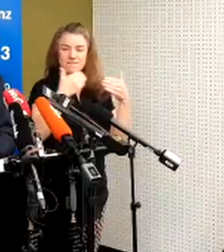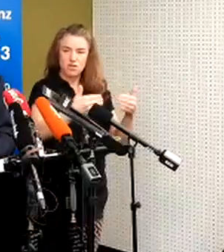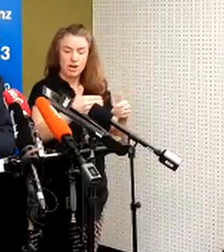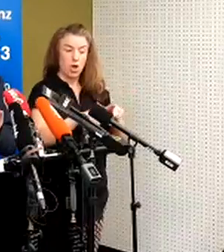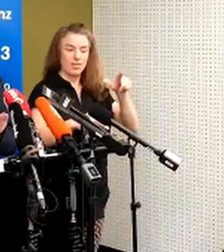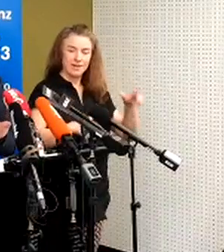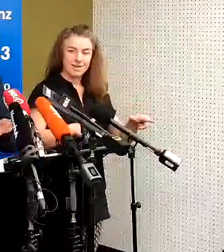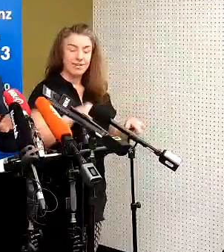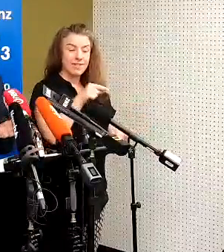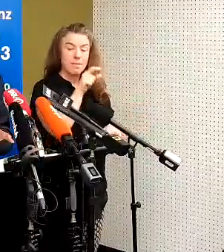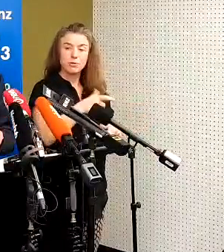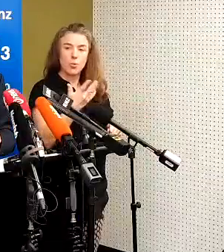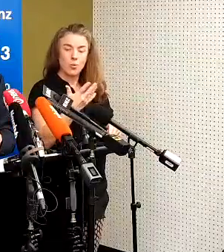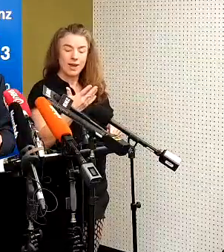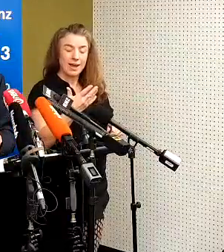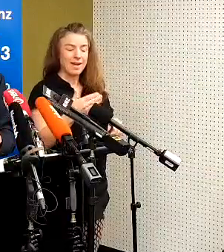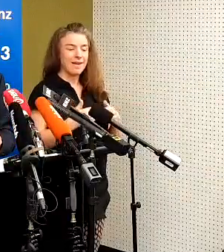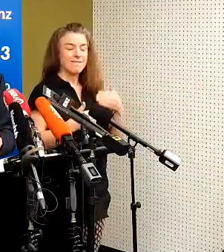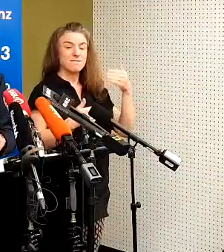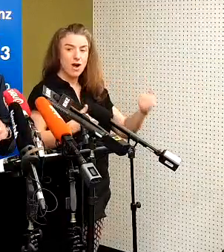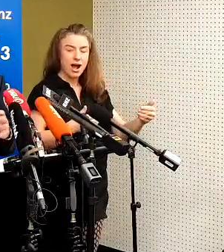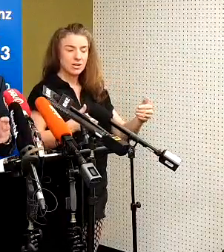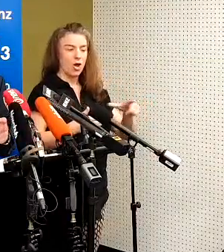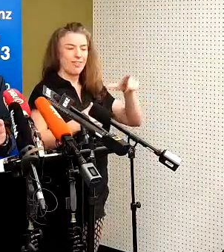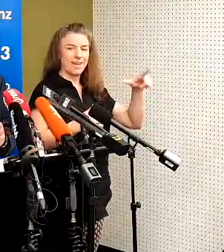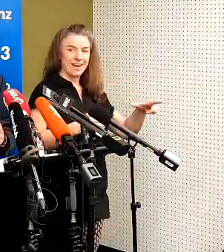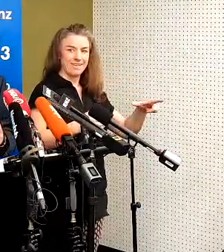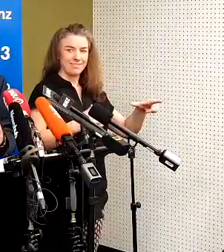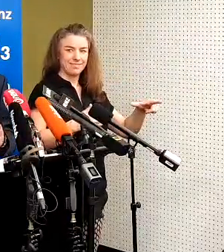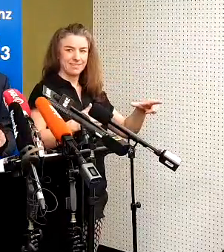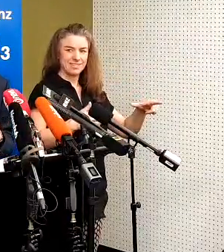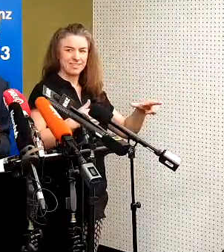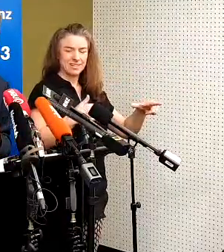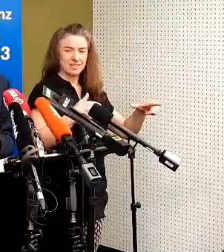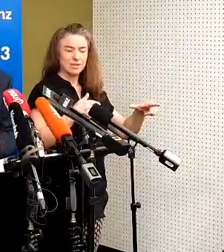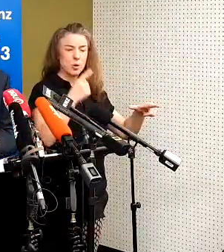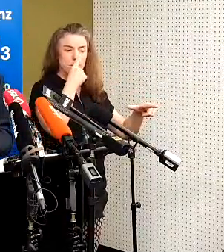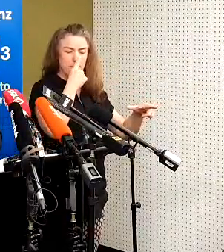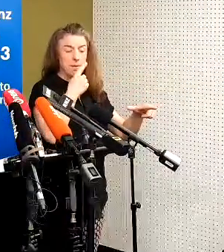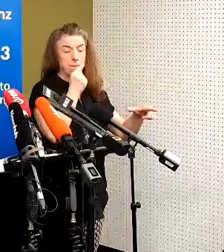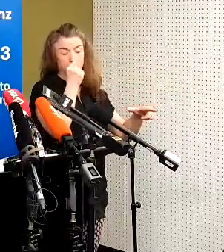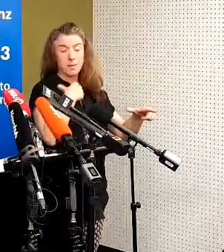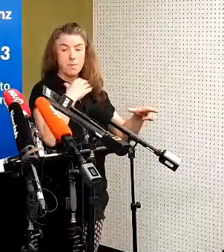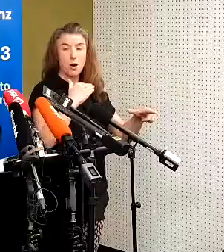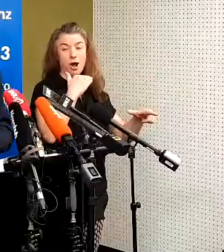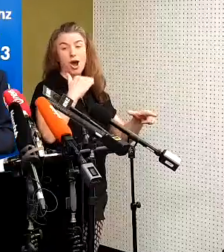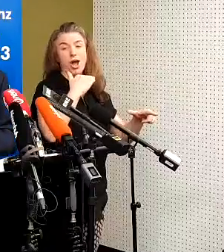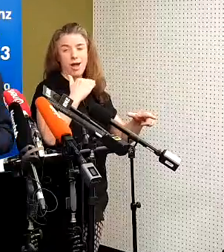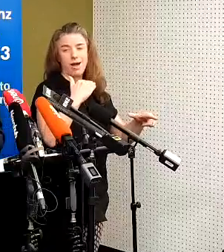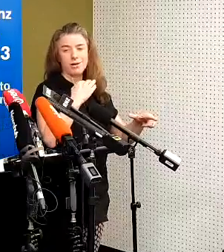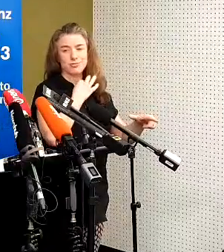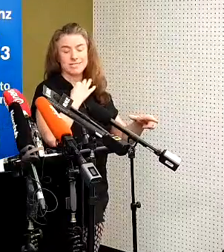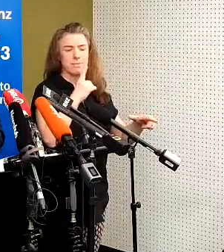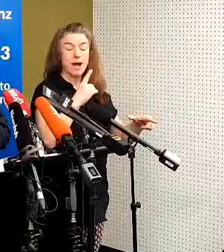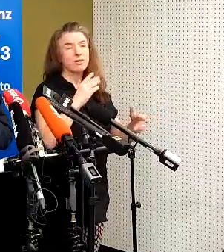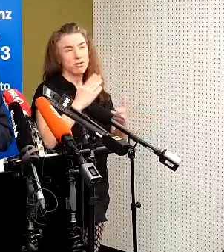this person was in the front left quadrant generally, so people there may be at slightly higher risk, but again, the risk is low. And the